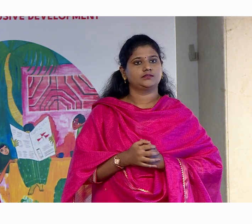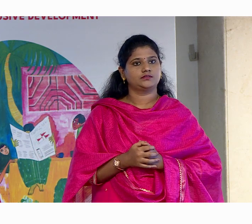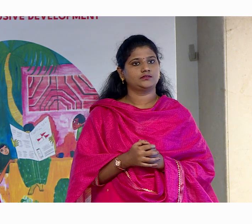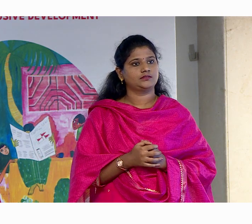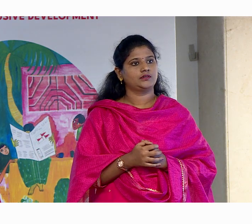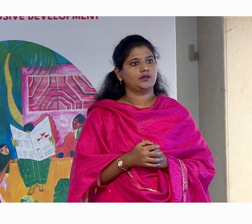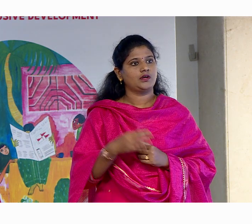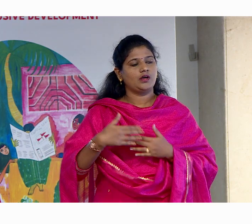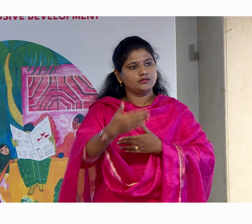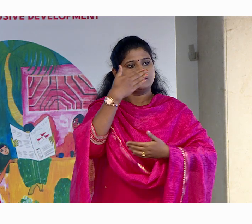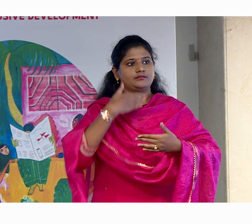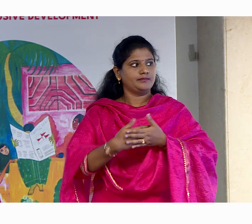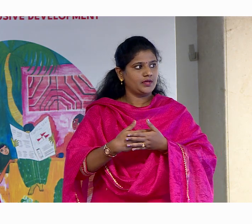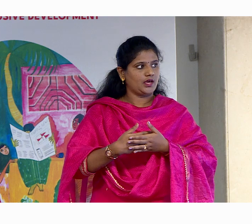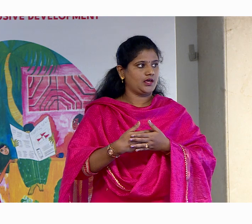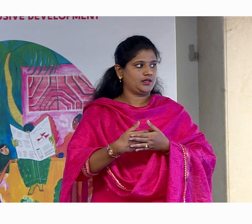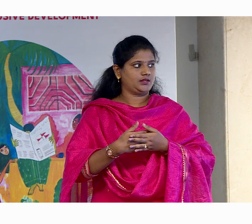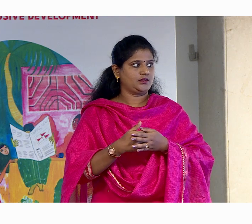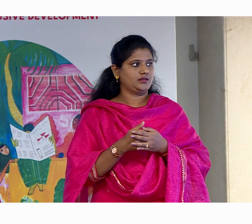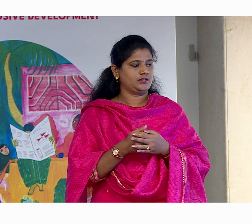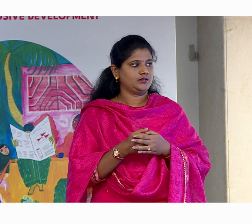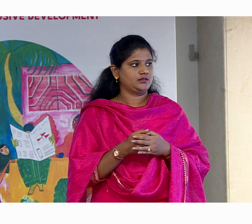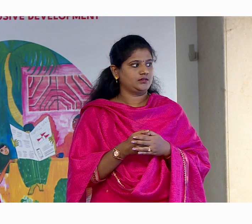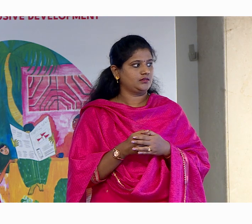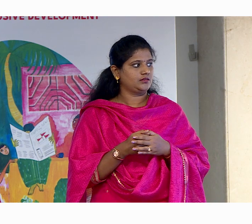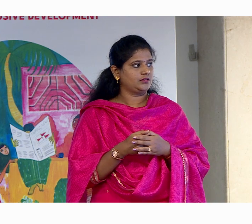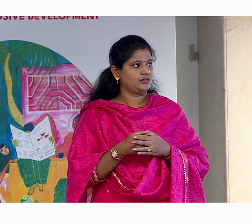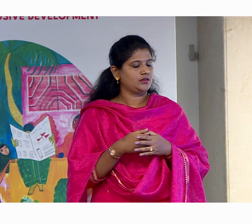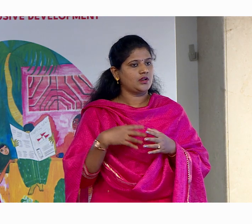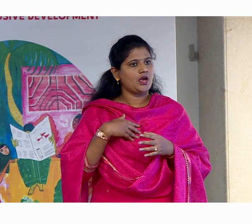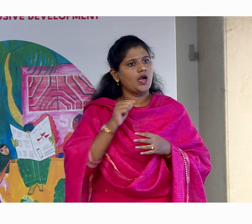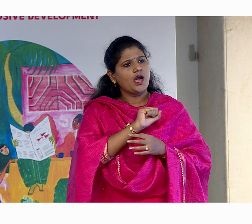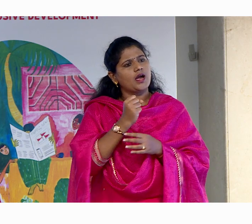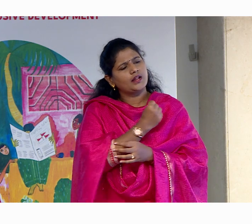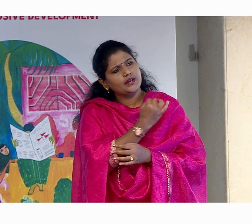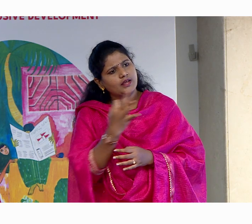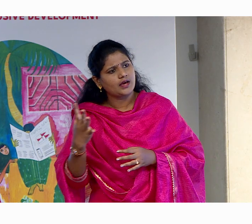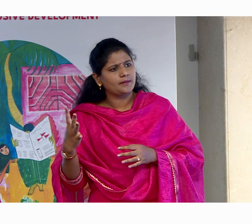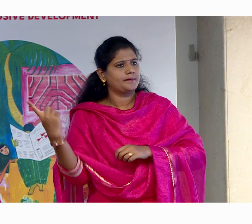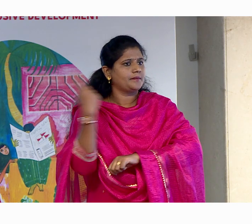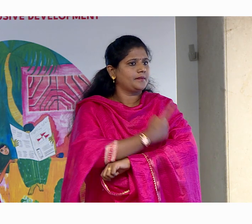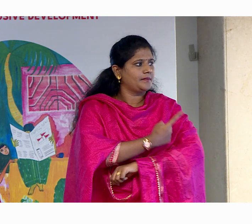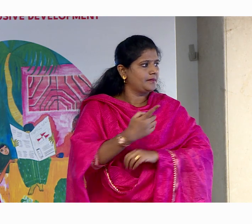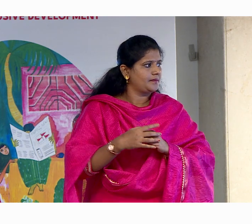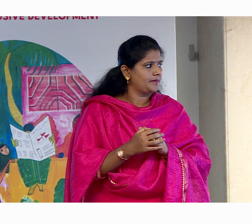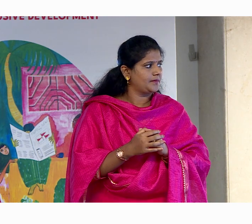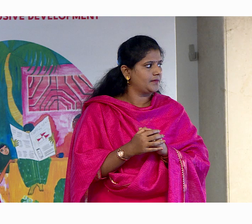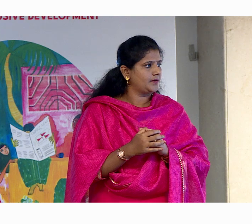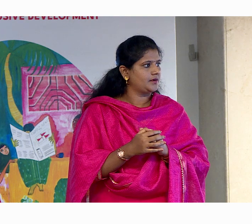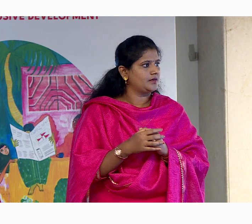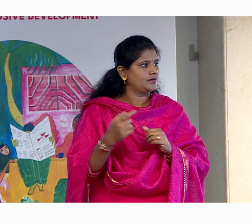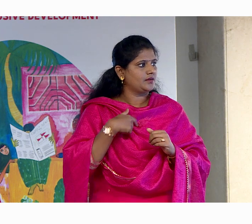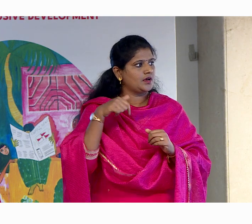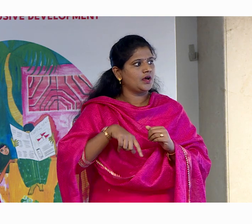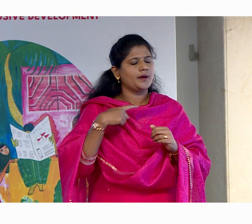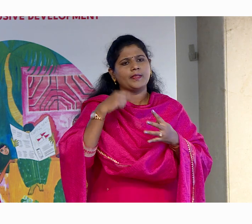And behind all of that are a number of theories. We're not going to go through any of those, but the